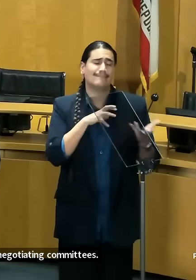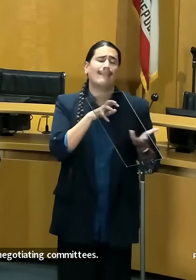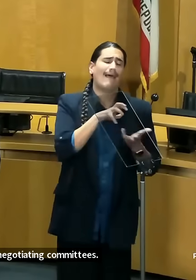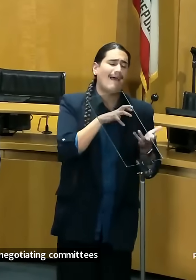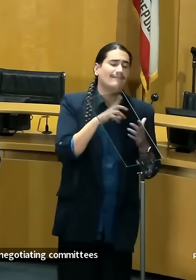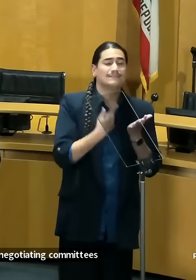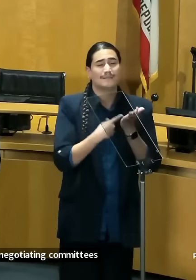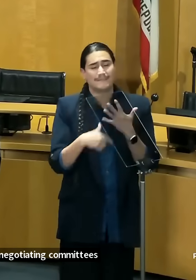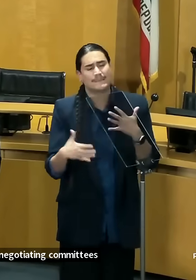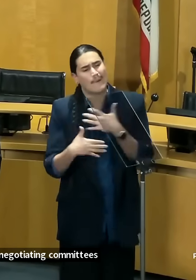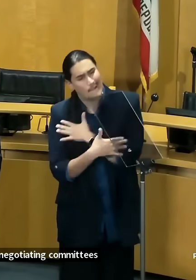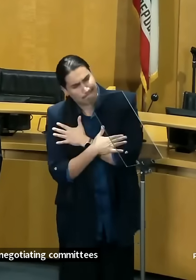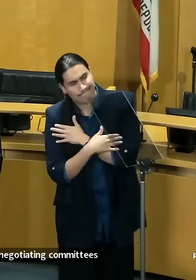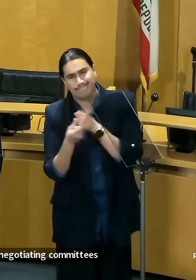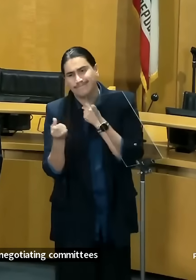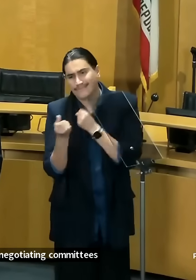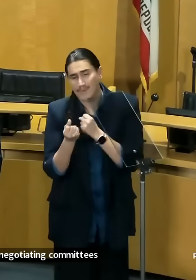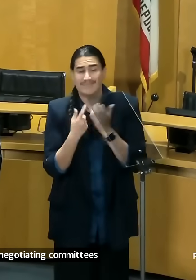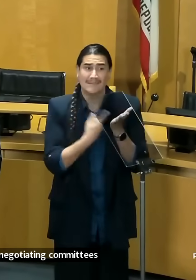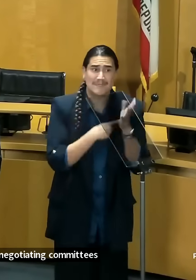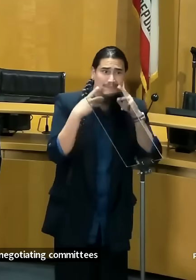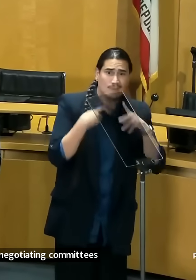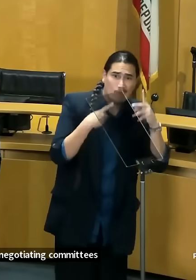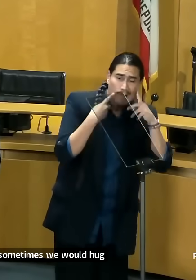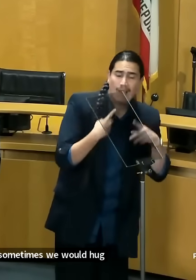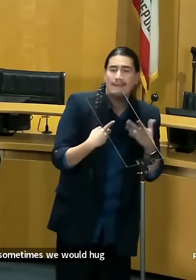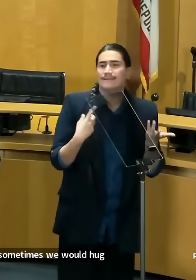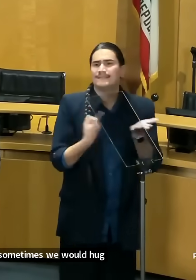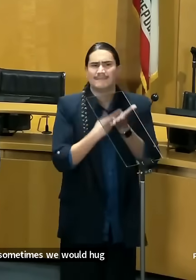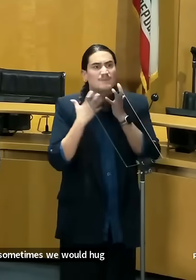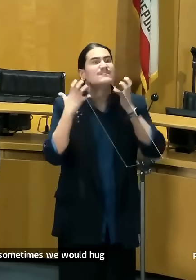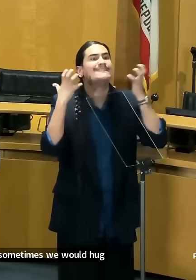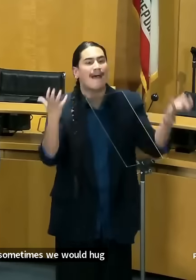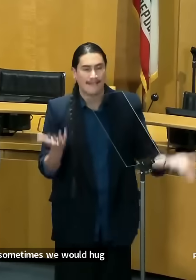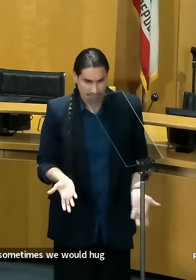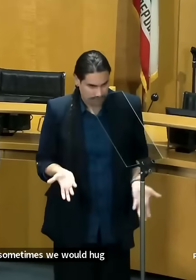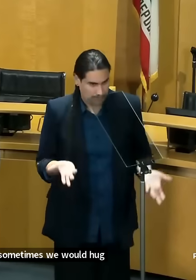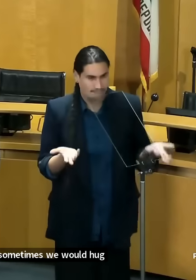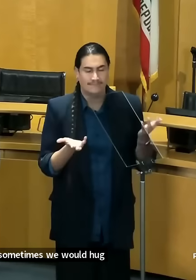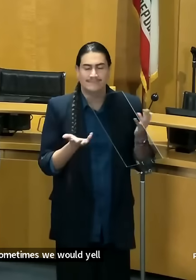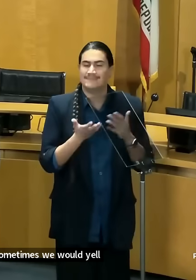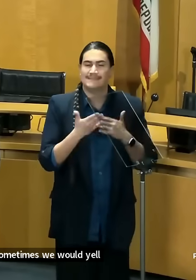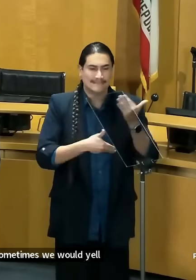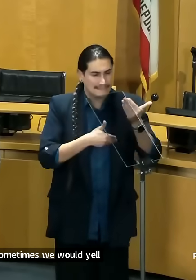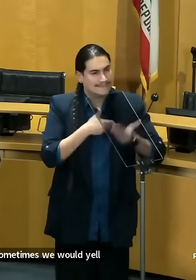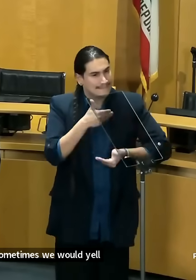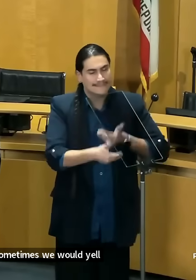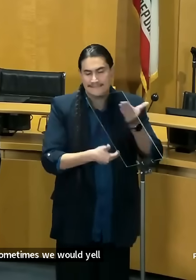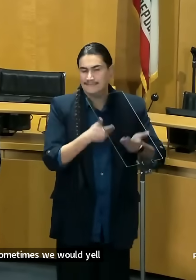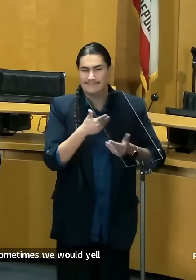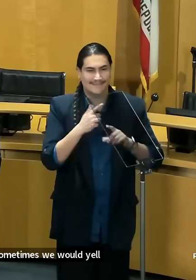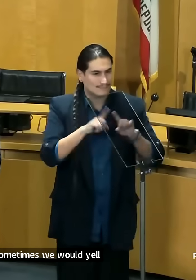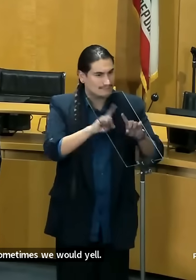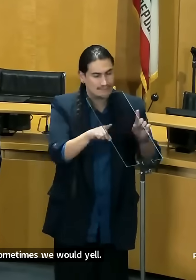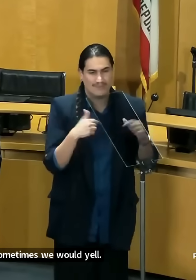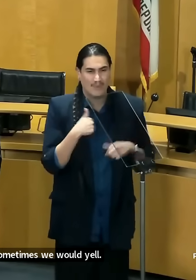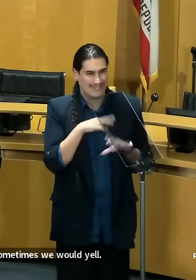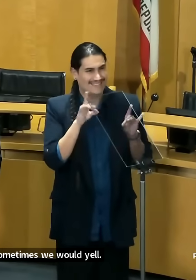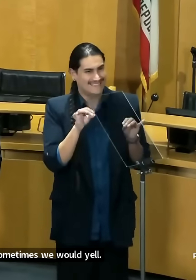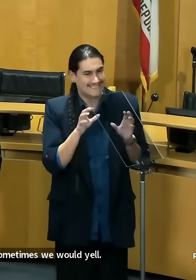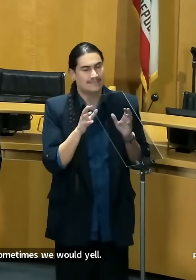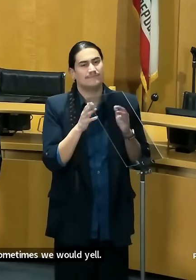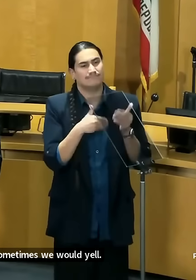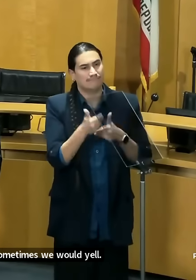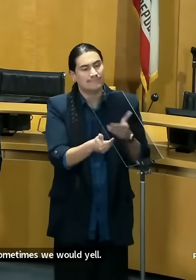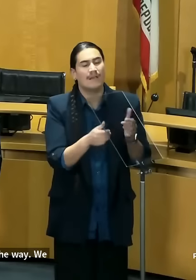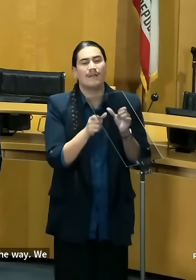would hug, sometimes we would cry, sometimes we would yell. Each step of the way, we grew towards